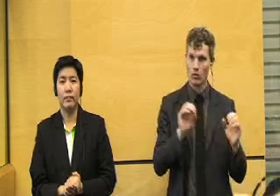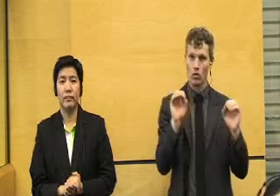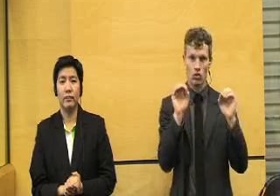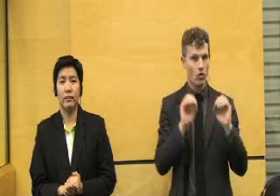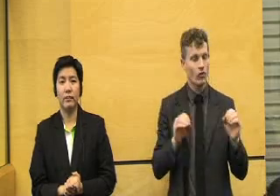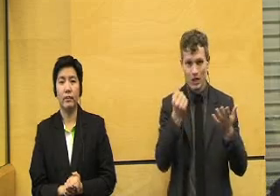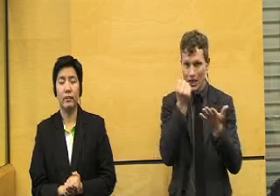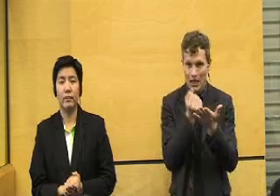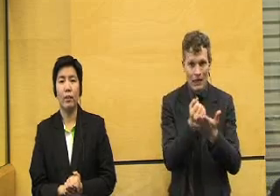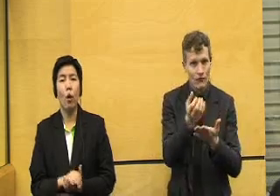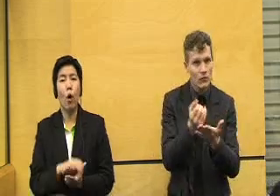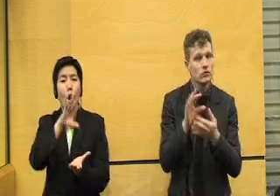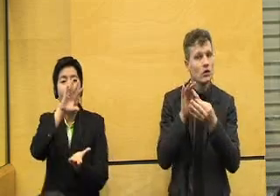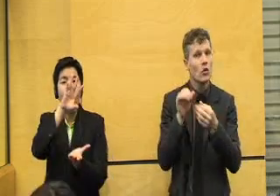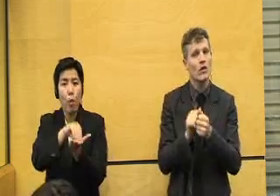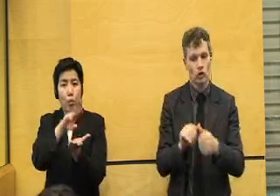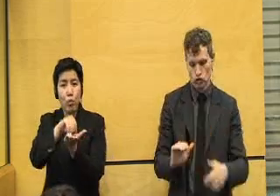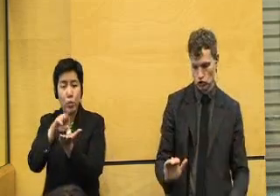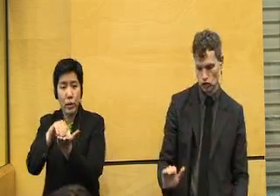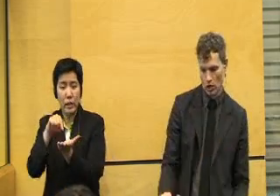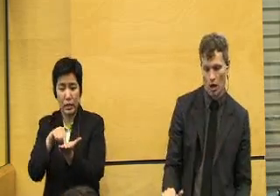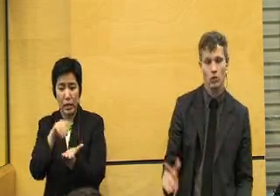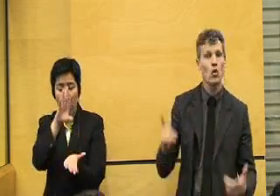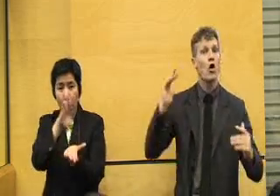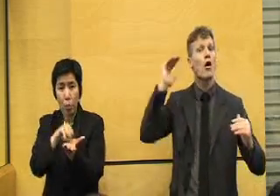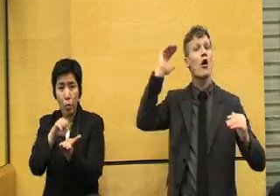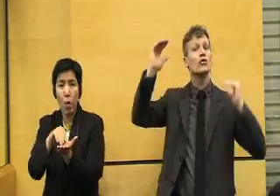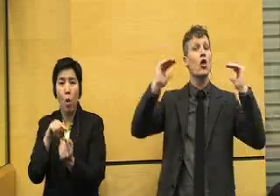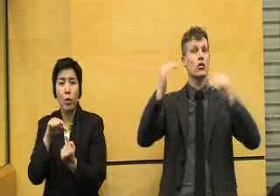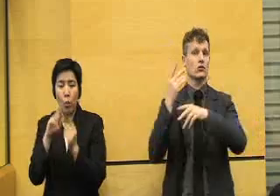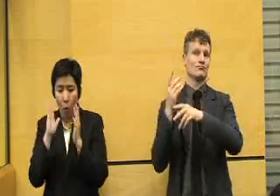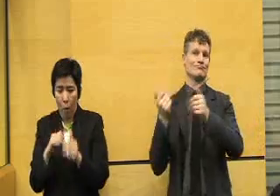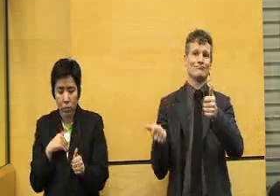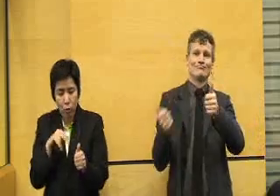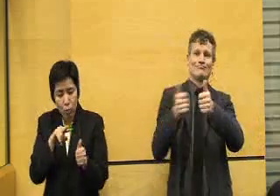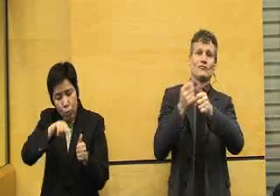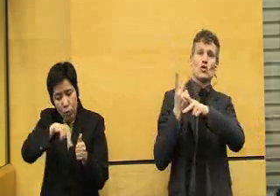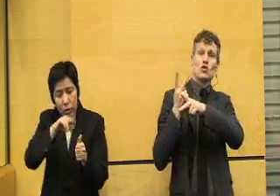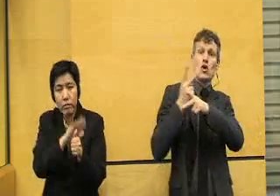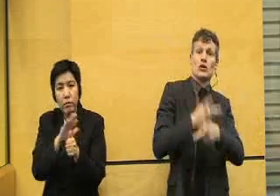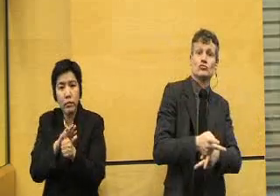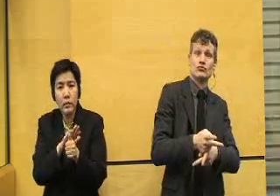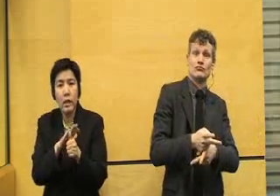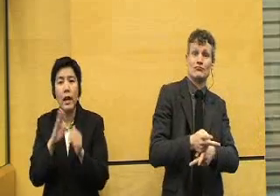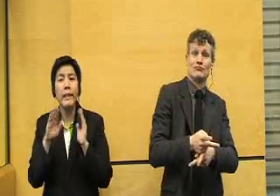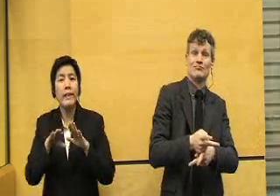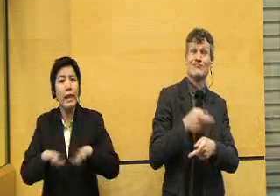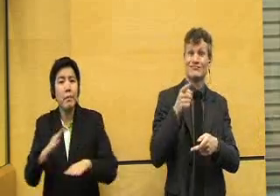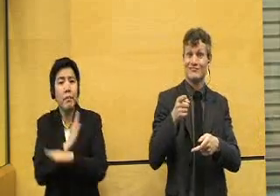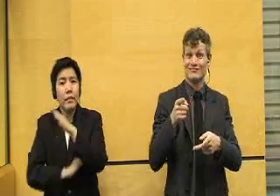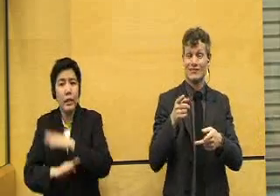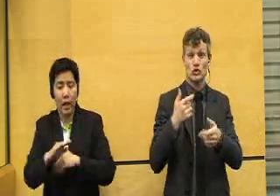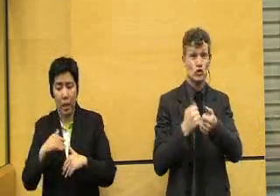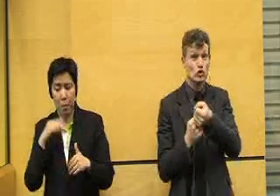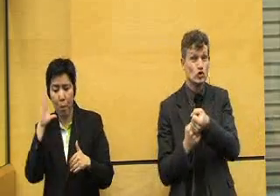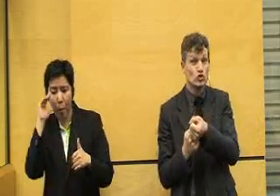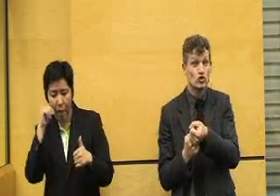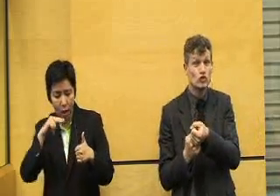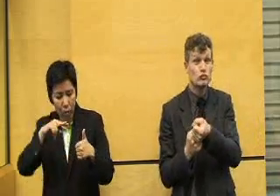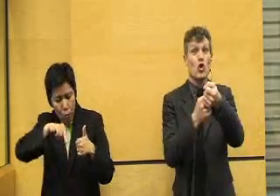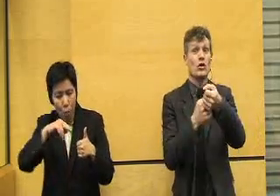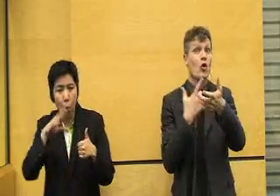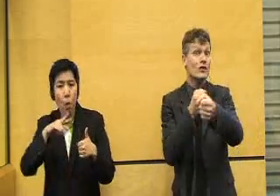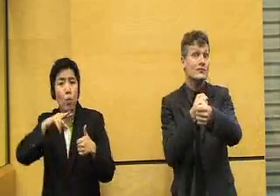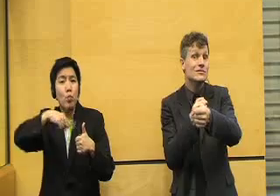especially in the practice of supportive decision-making. It appears that the practice of supportive